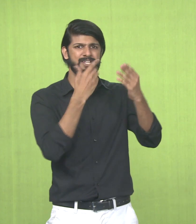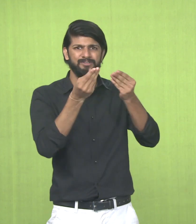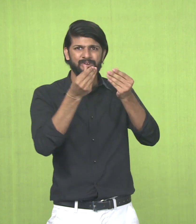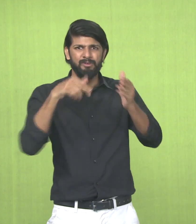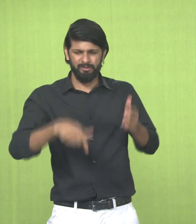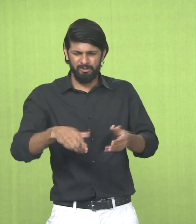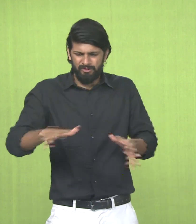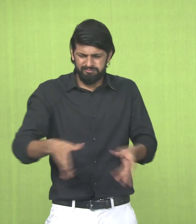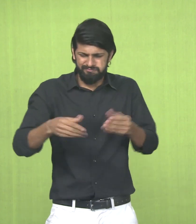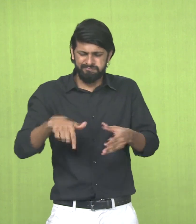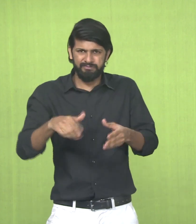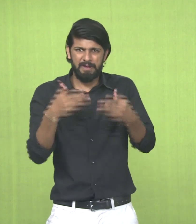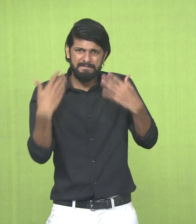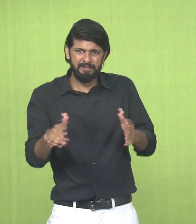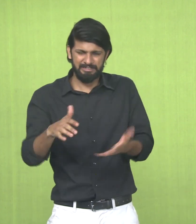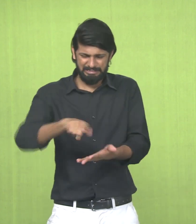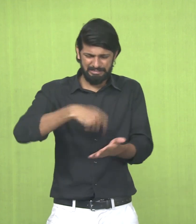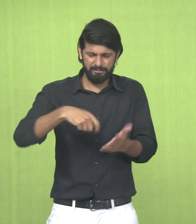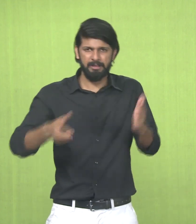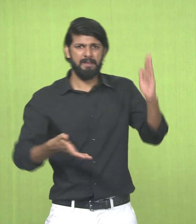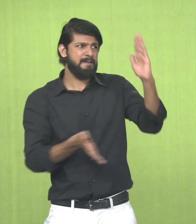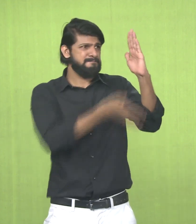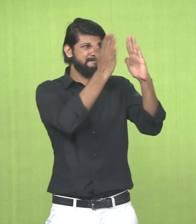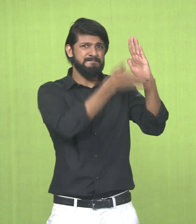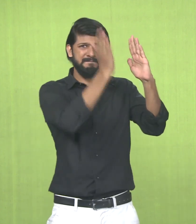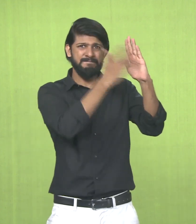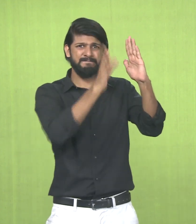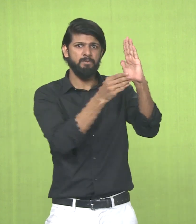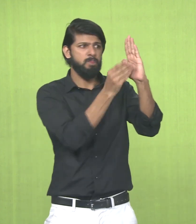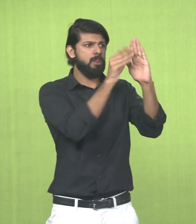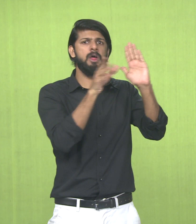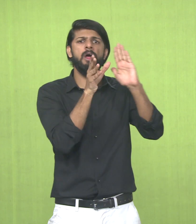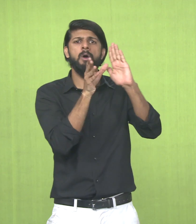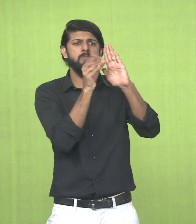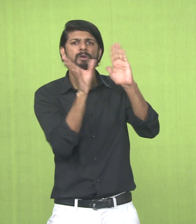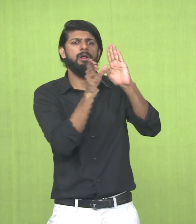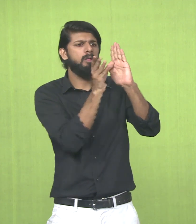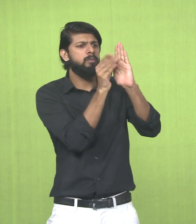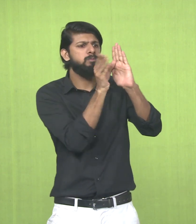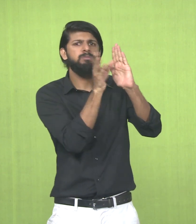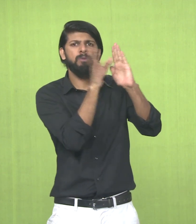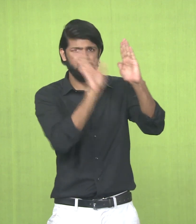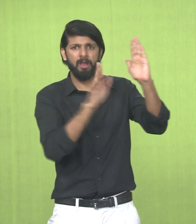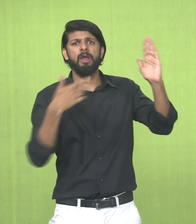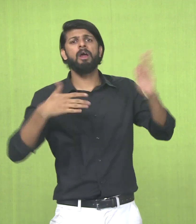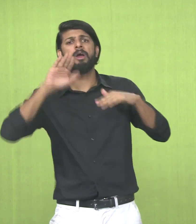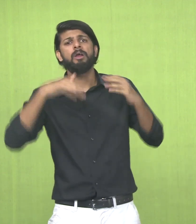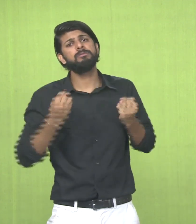is basically painting on wet plaster. So, the coat of lime, it is used on the surface